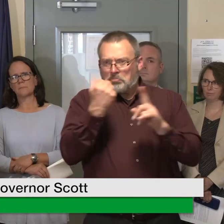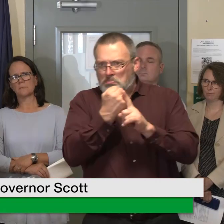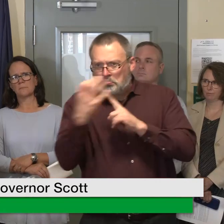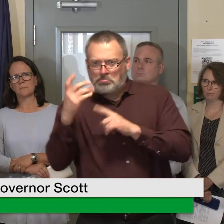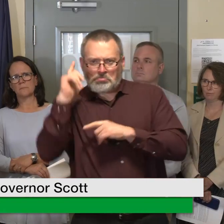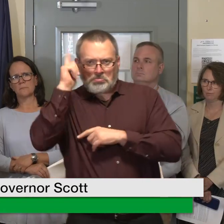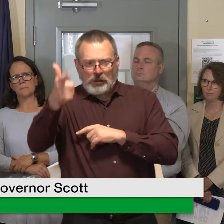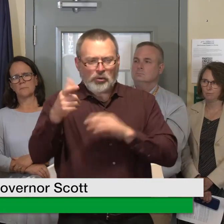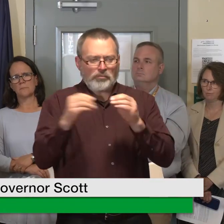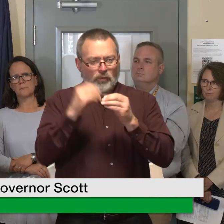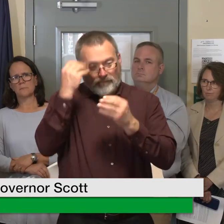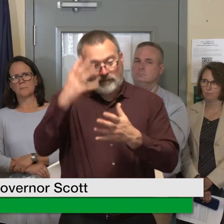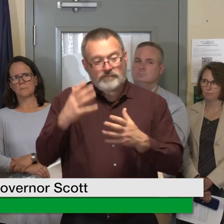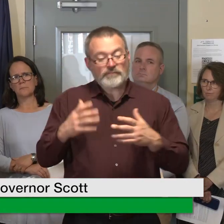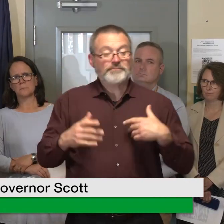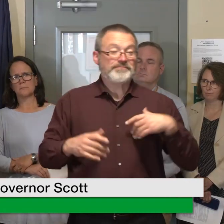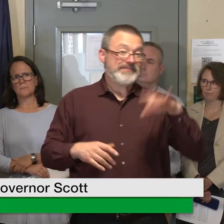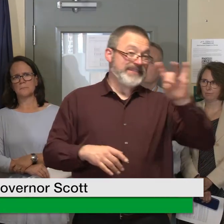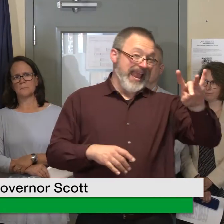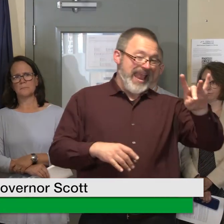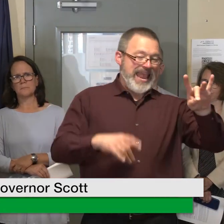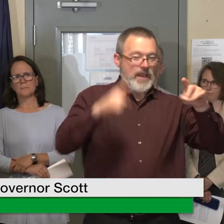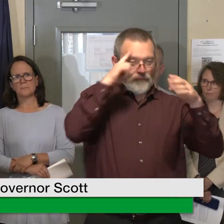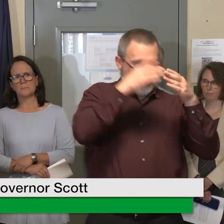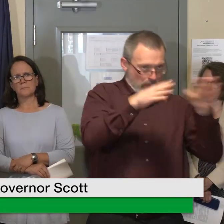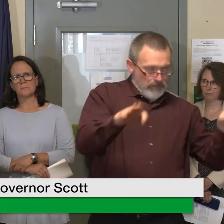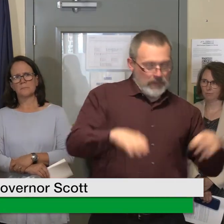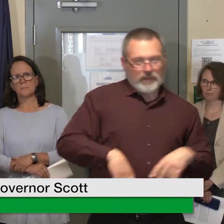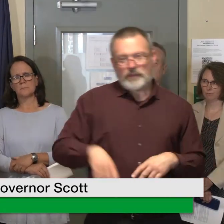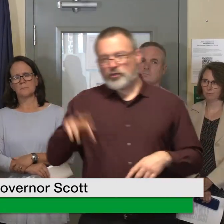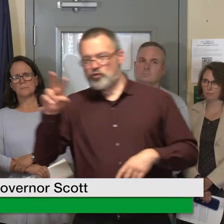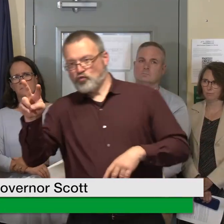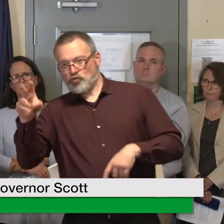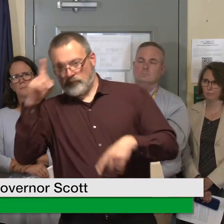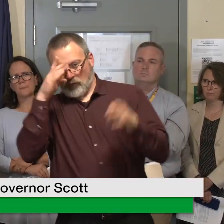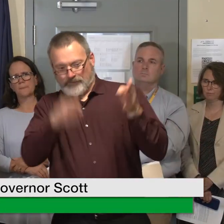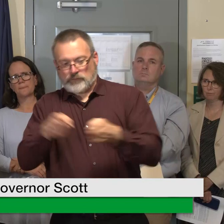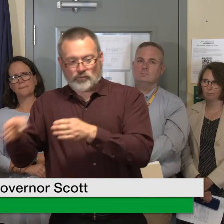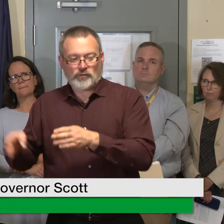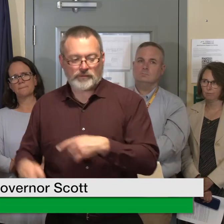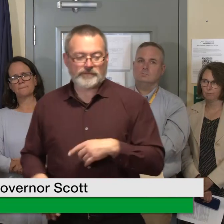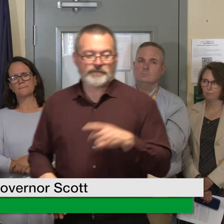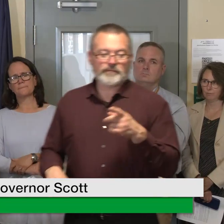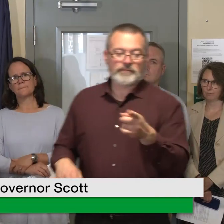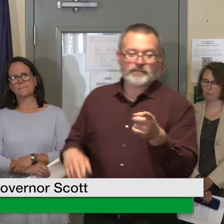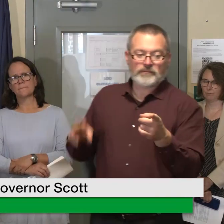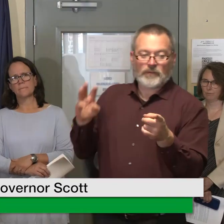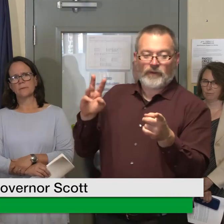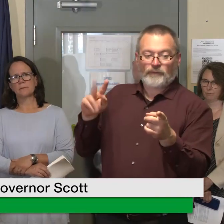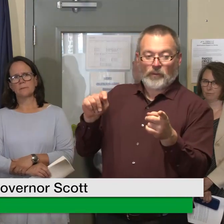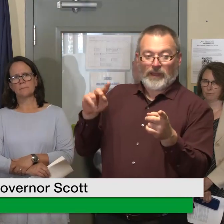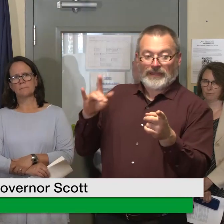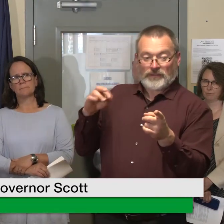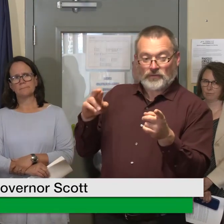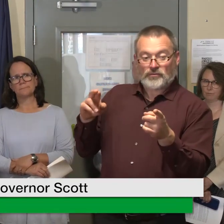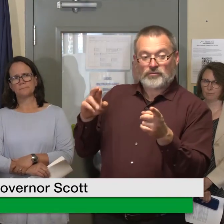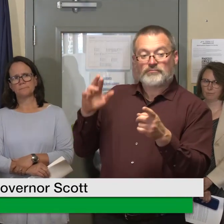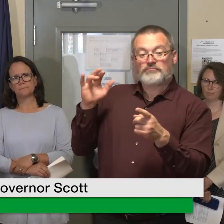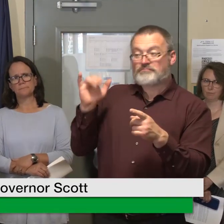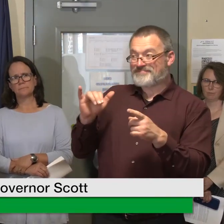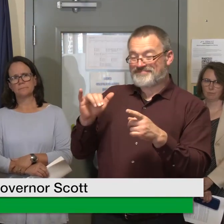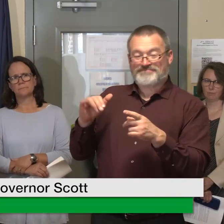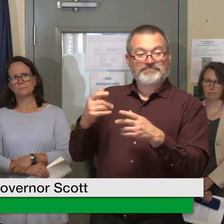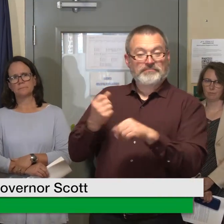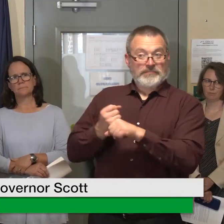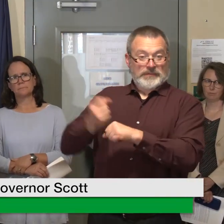about, so we wanted to get the process moving. Last year, both the initial declaration was made, I think,